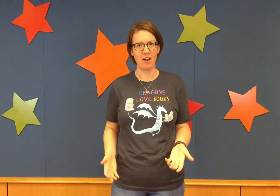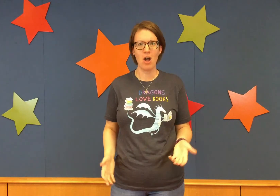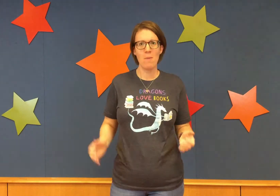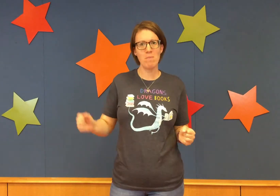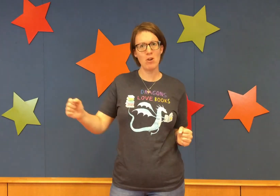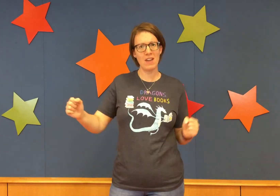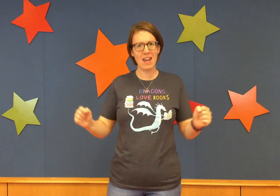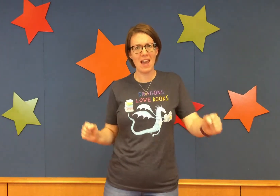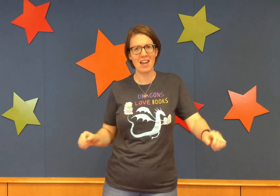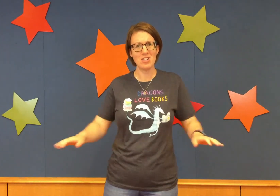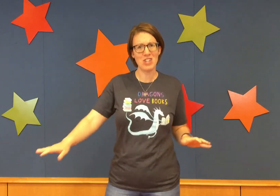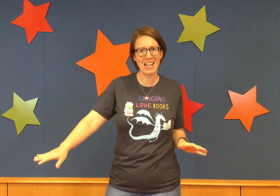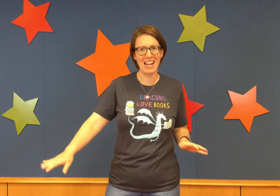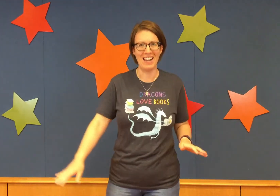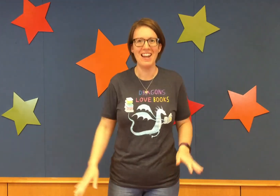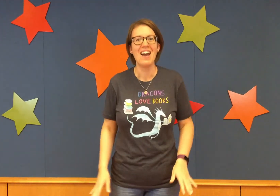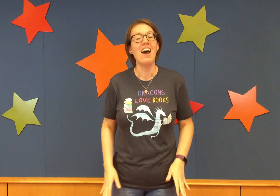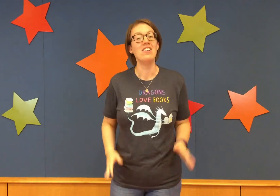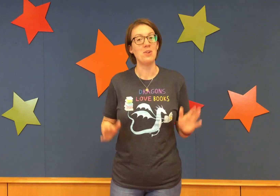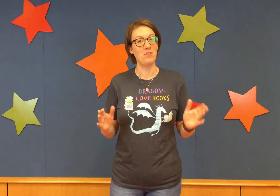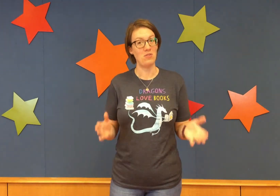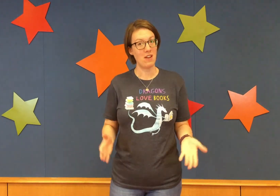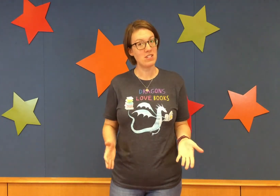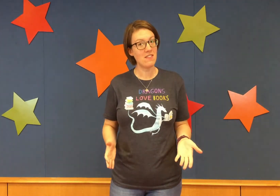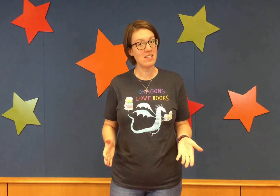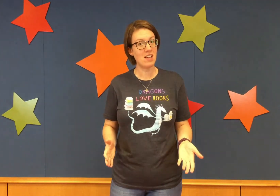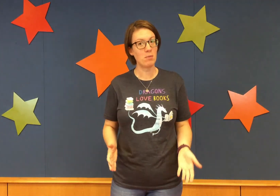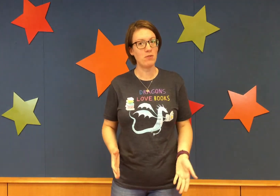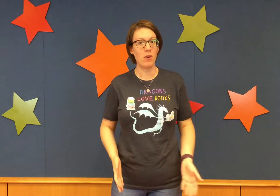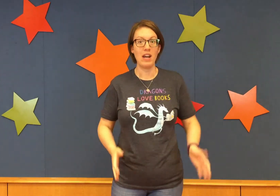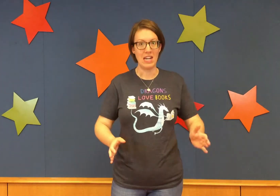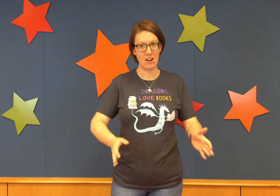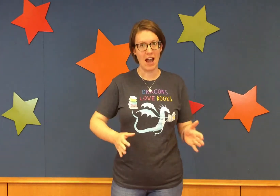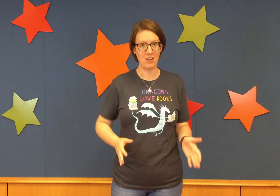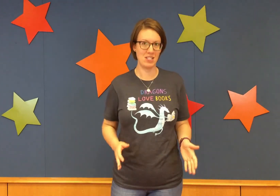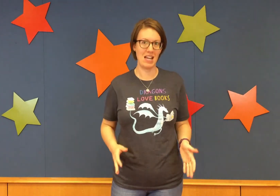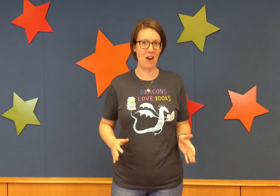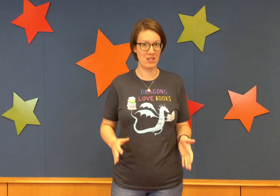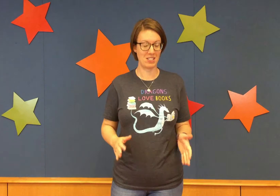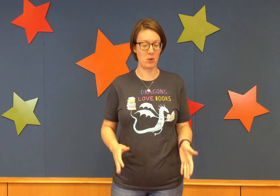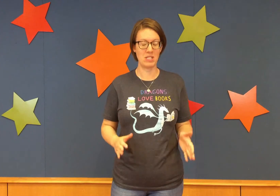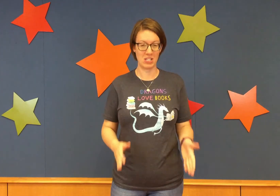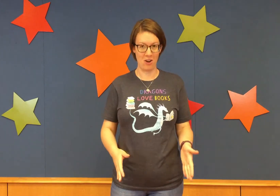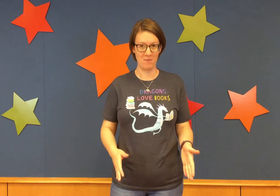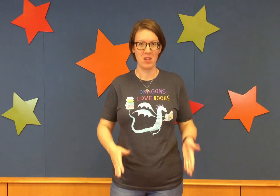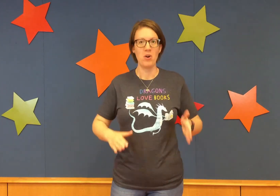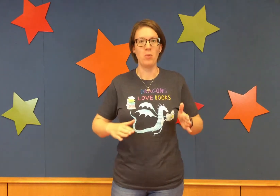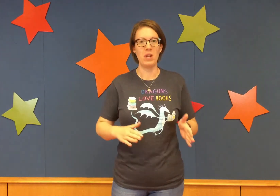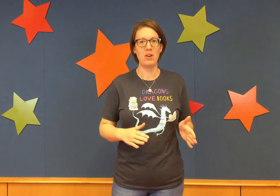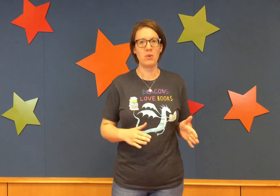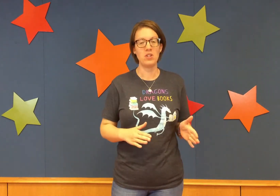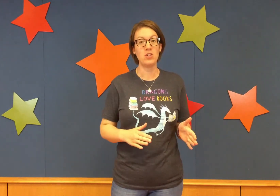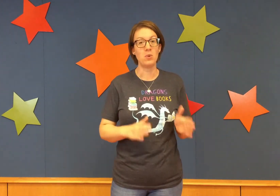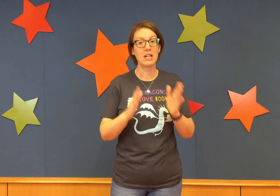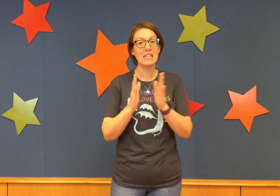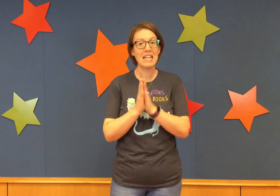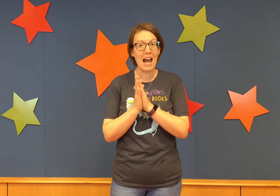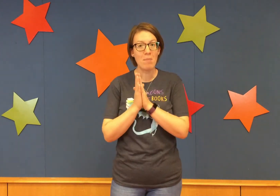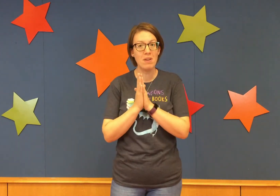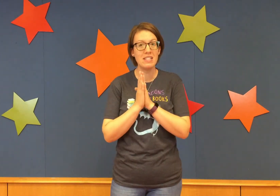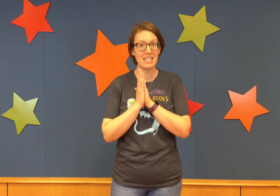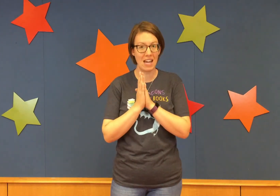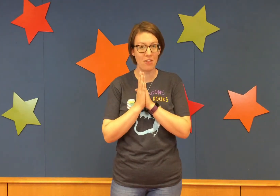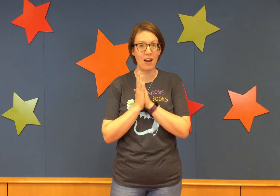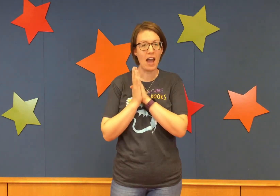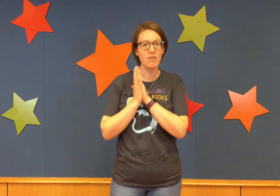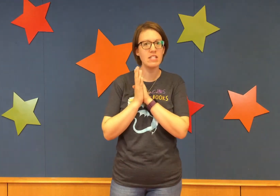warm-up song, Movin' and Shakin'. So if you've never done this song before, here's how it's going to go. We are going to